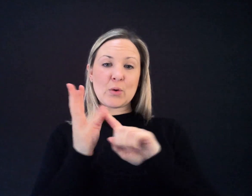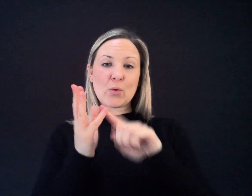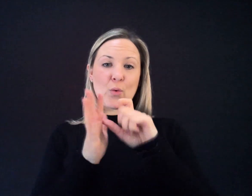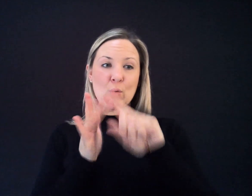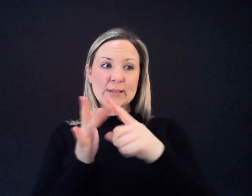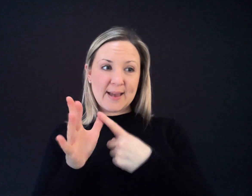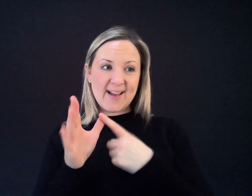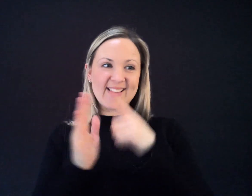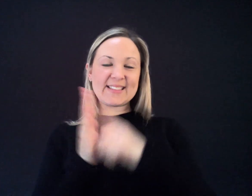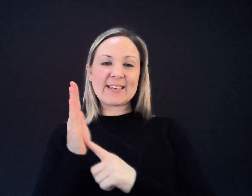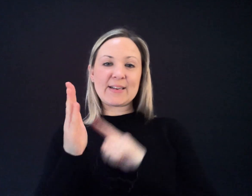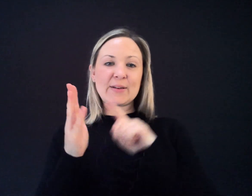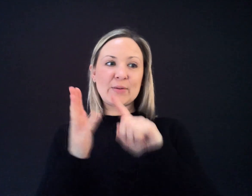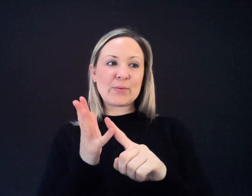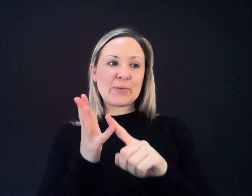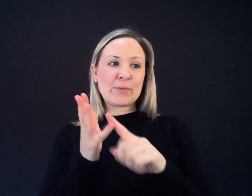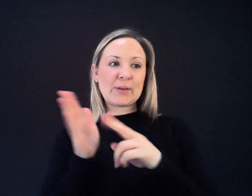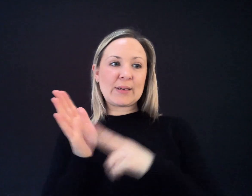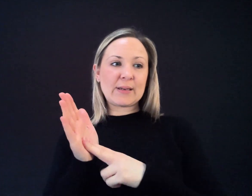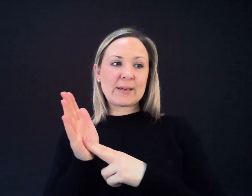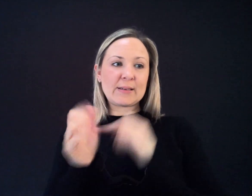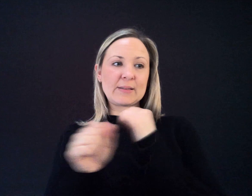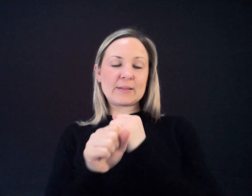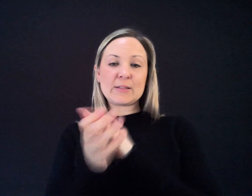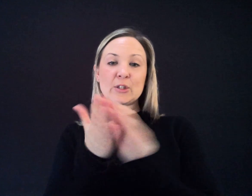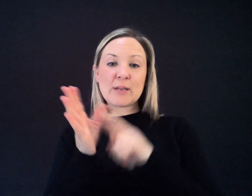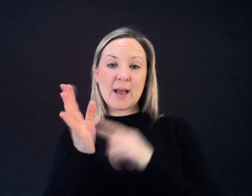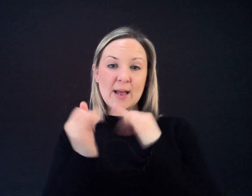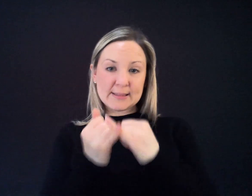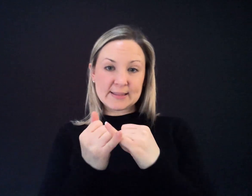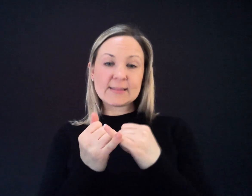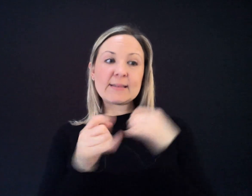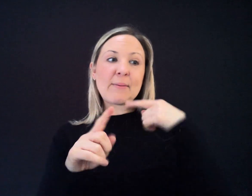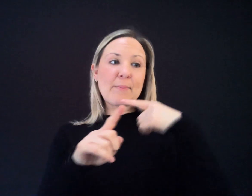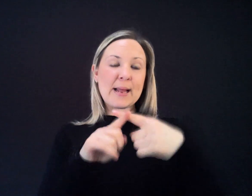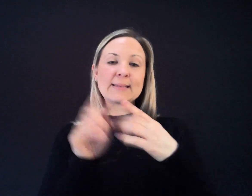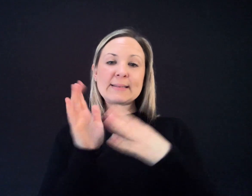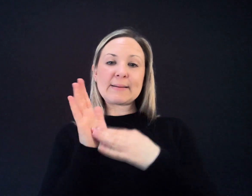Wan's President and Madeline Rich, President.